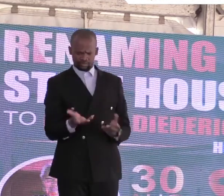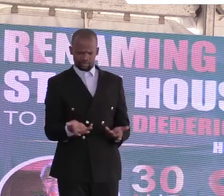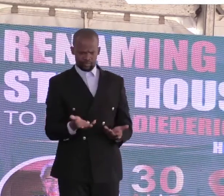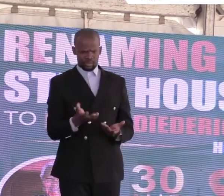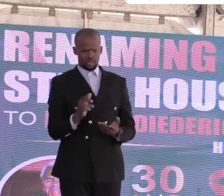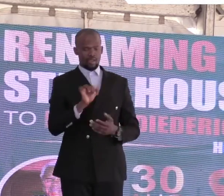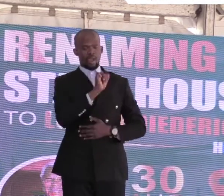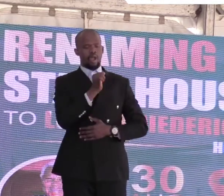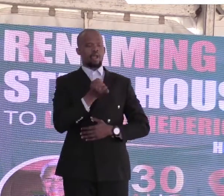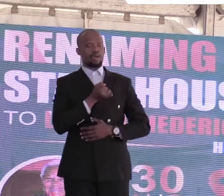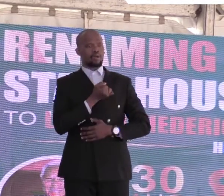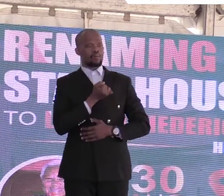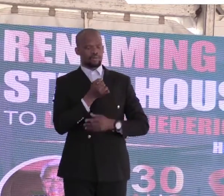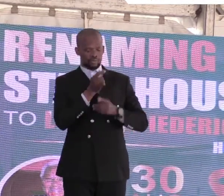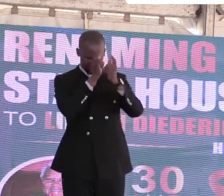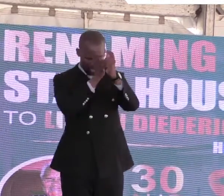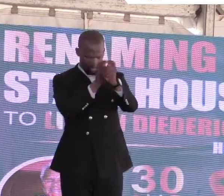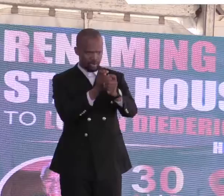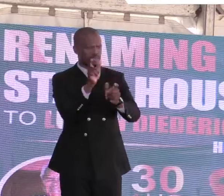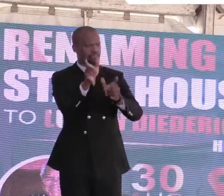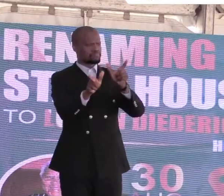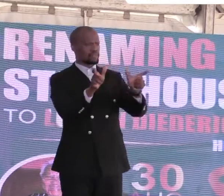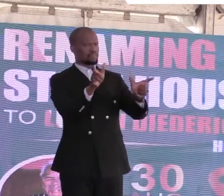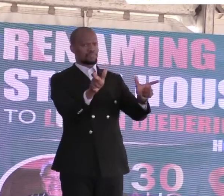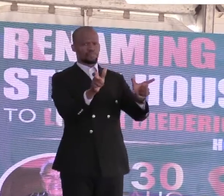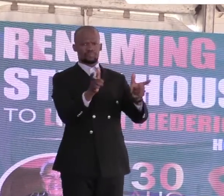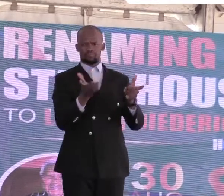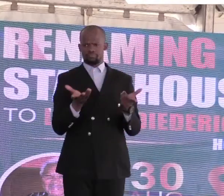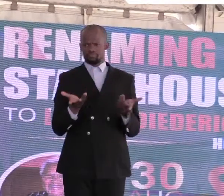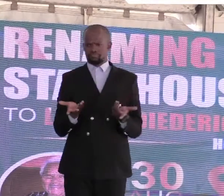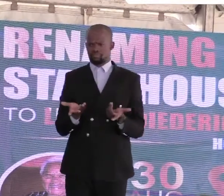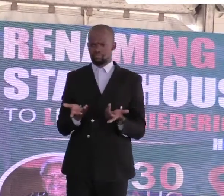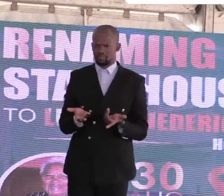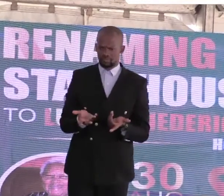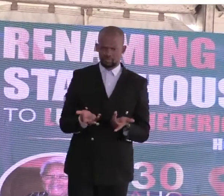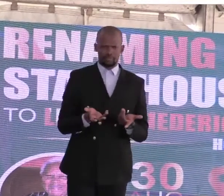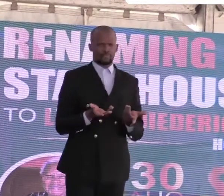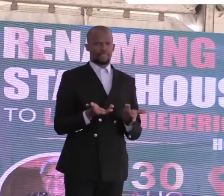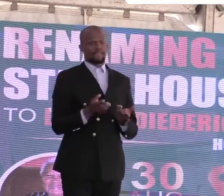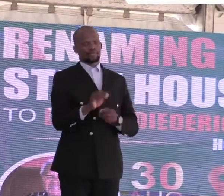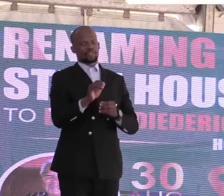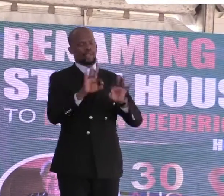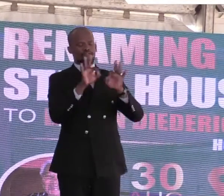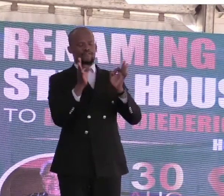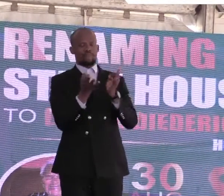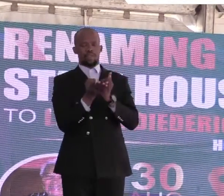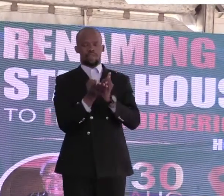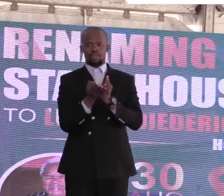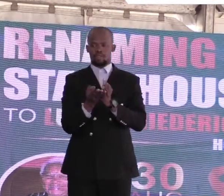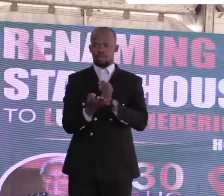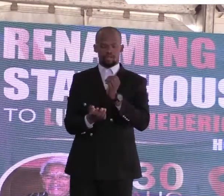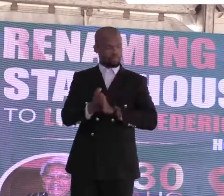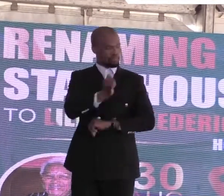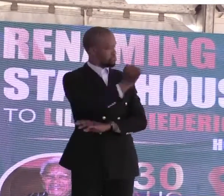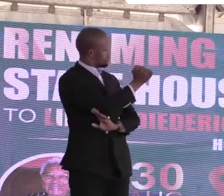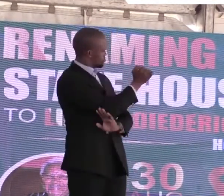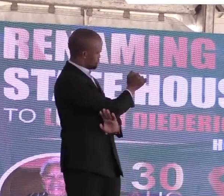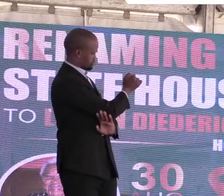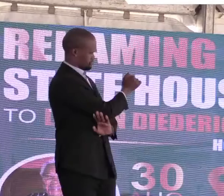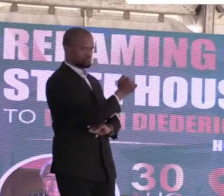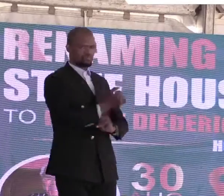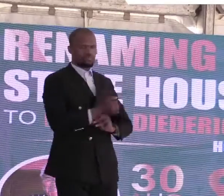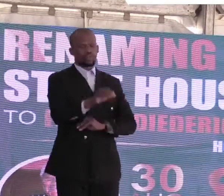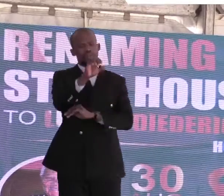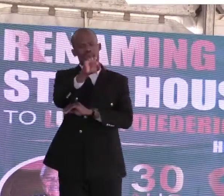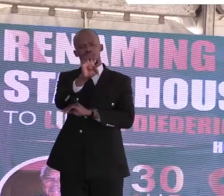Our honored guests today, the Diedericks family, Sis Eugene, and